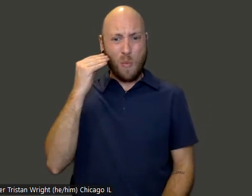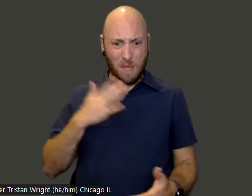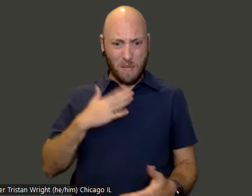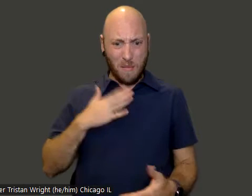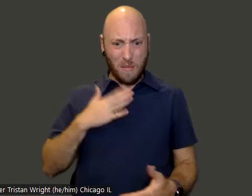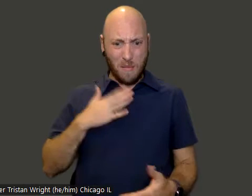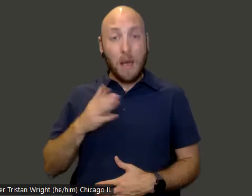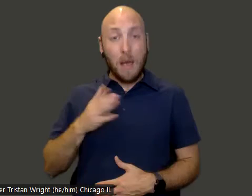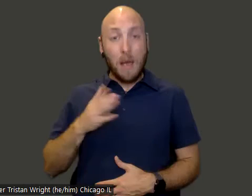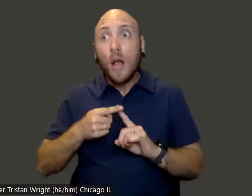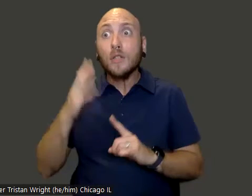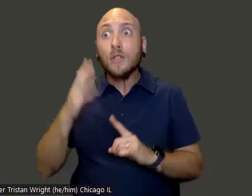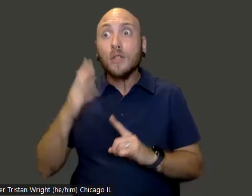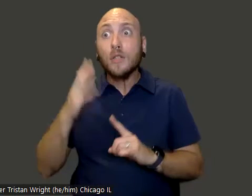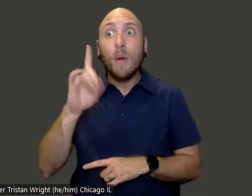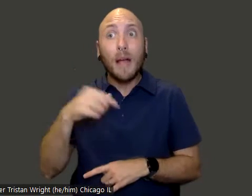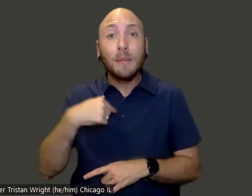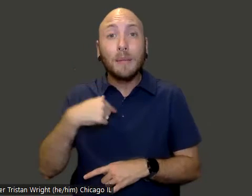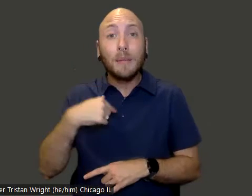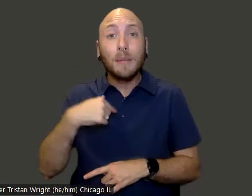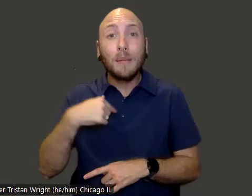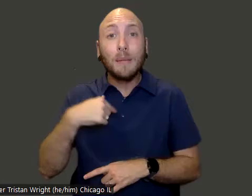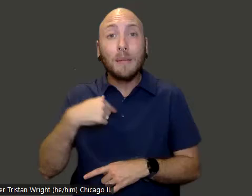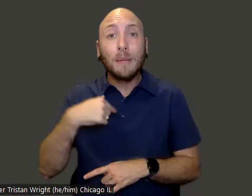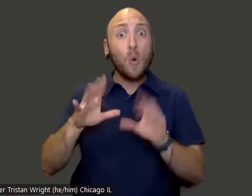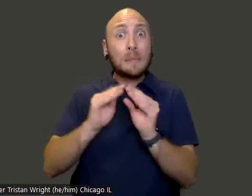friends knew to come over there. I used to have meetings in my house.